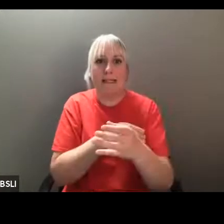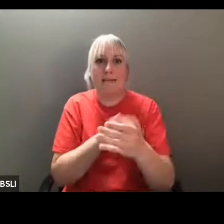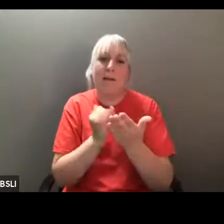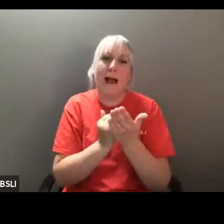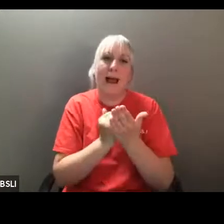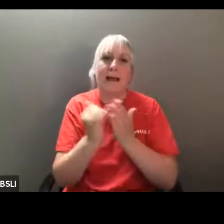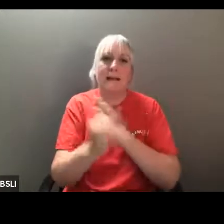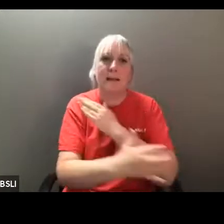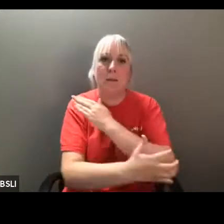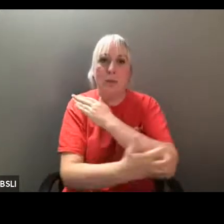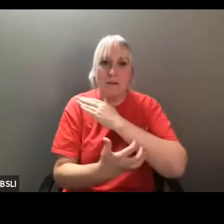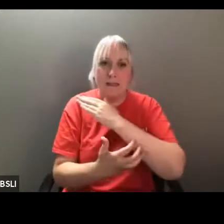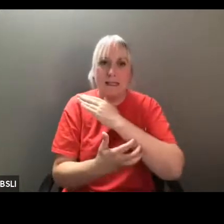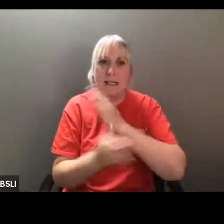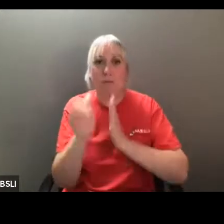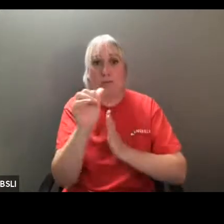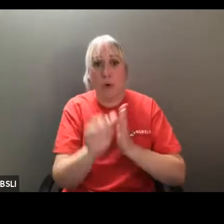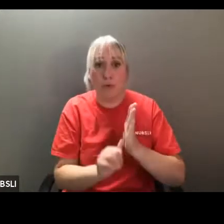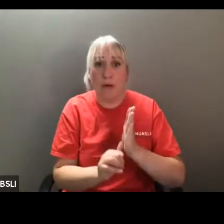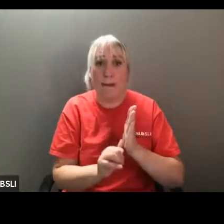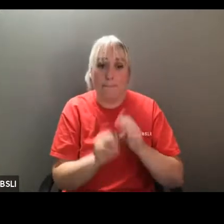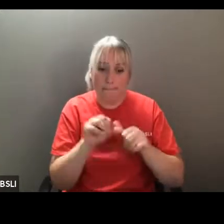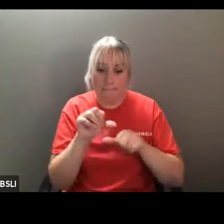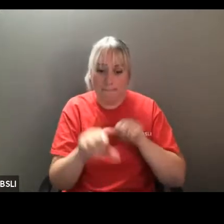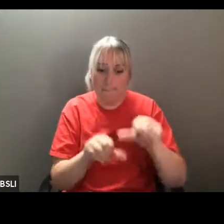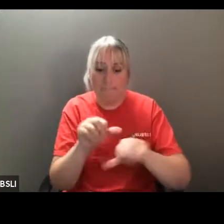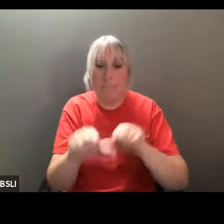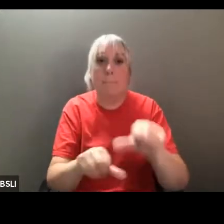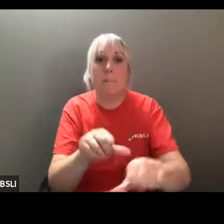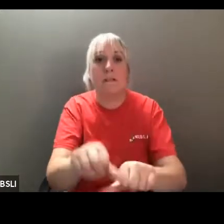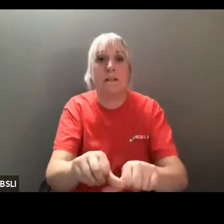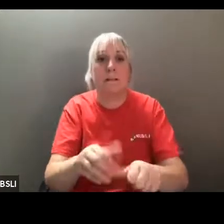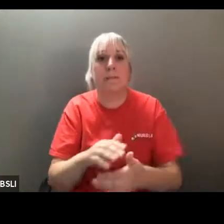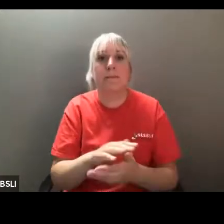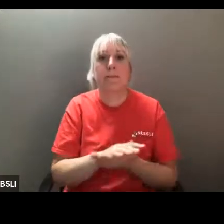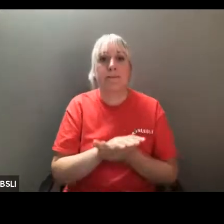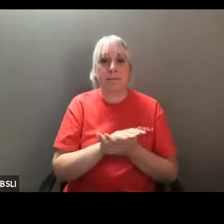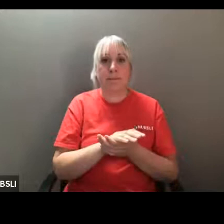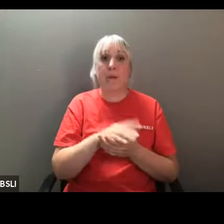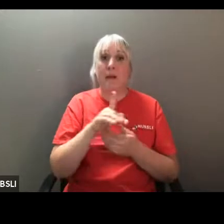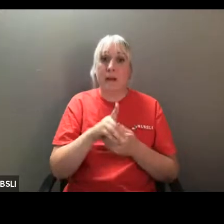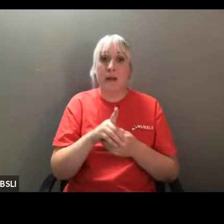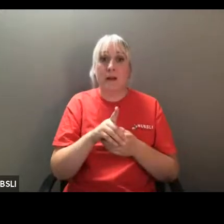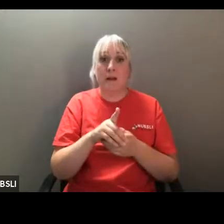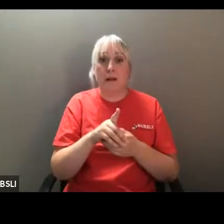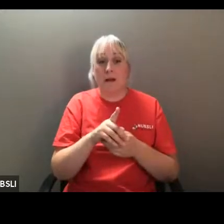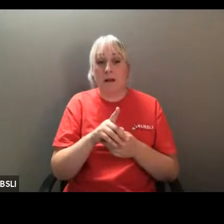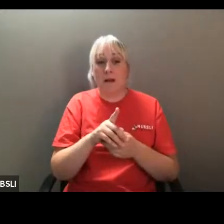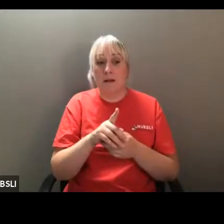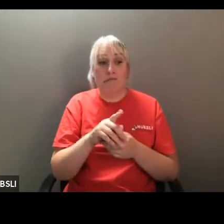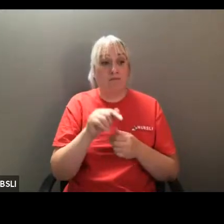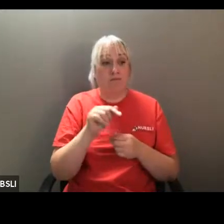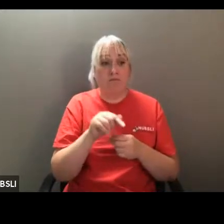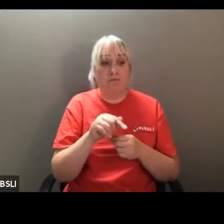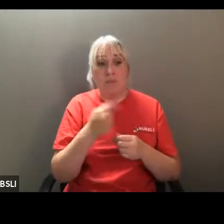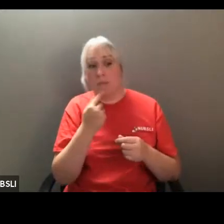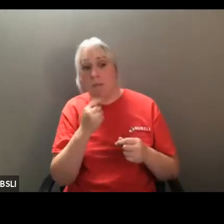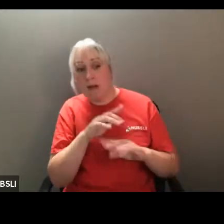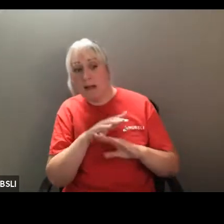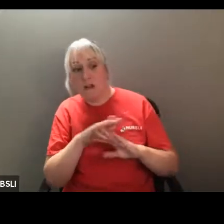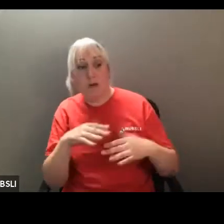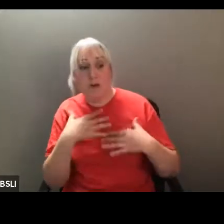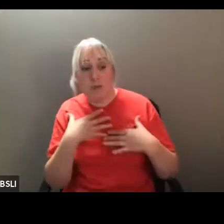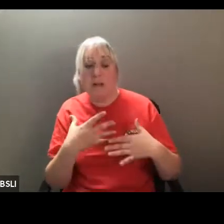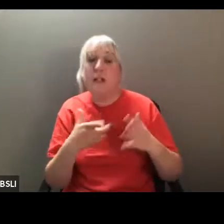programs with more individualistic solutions-based initiatives. It is no surprise that